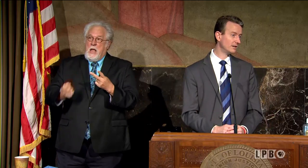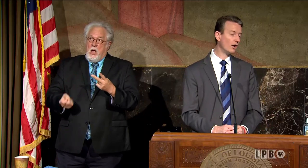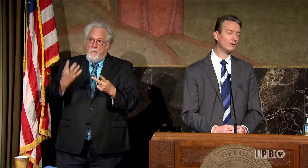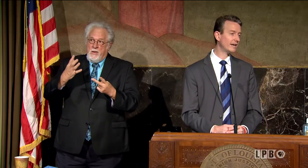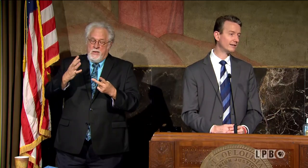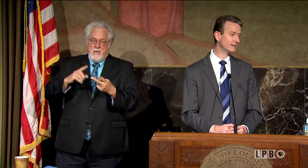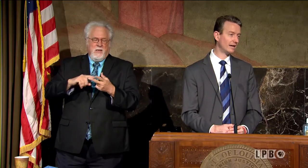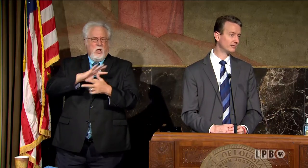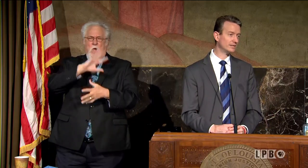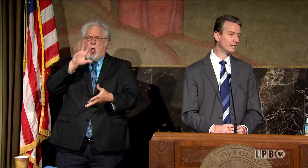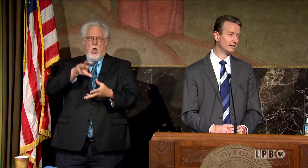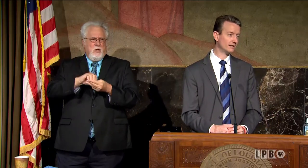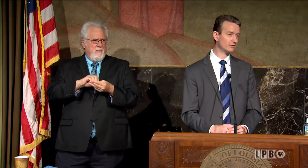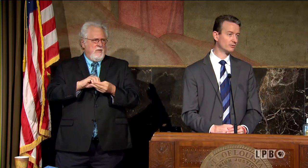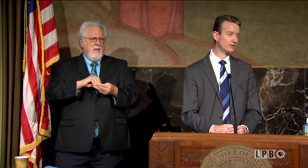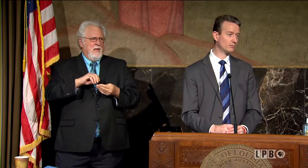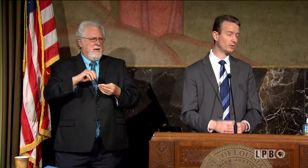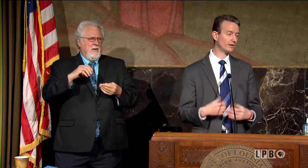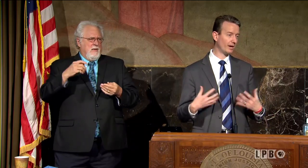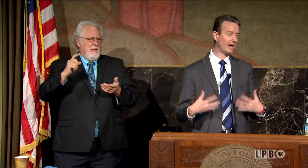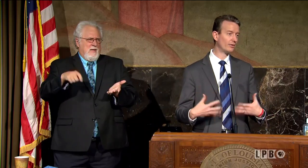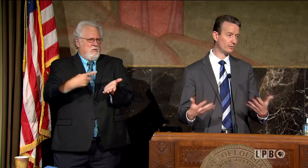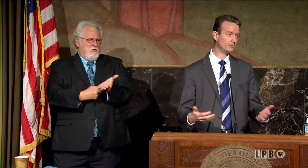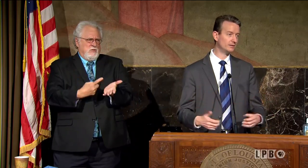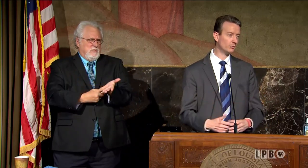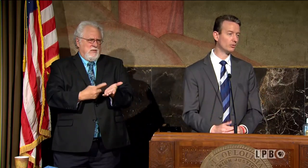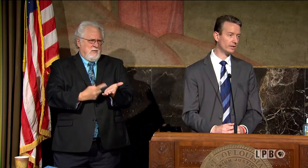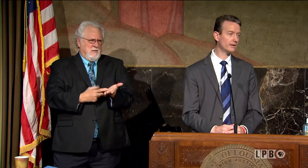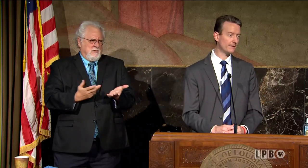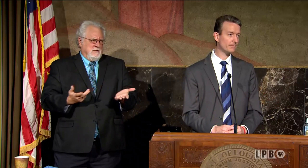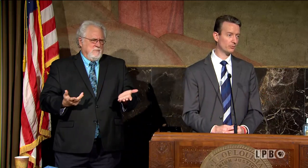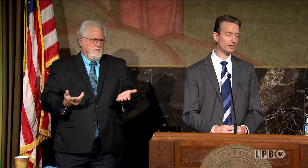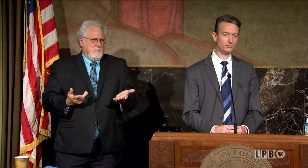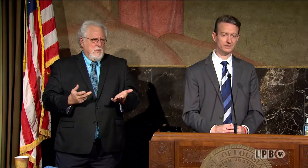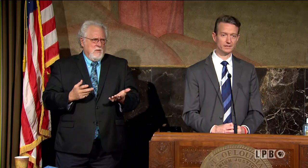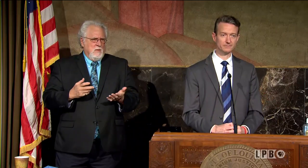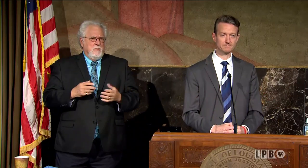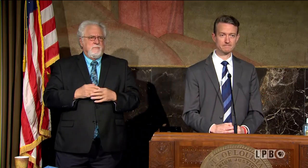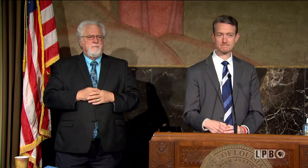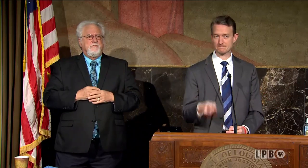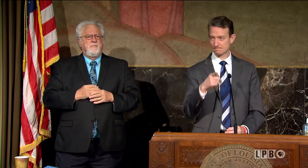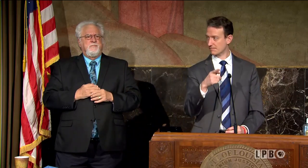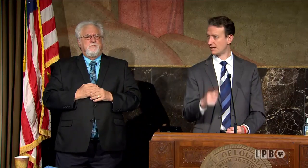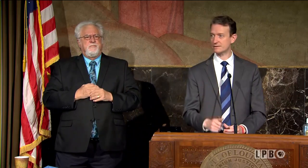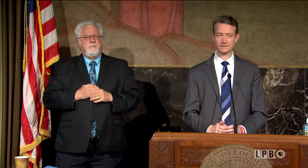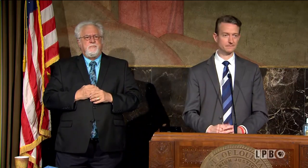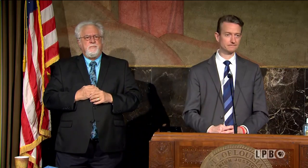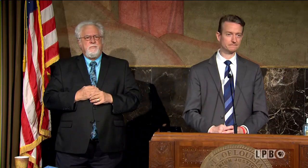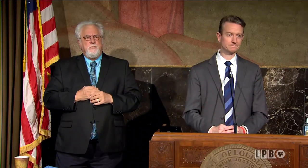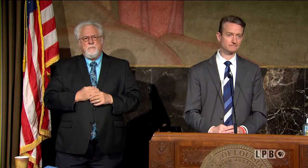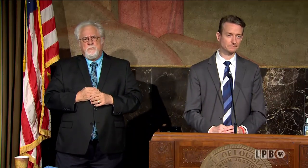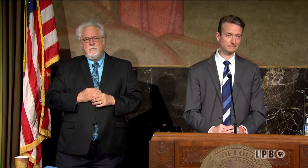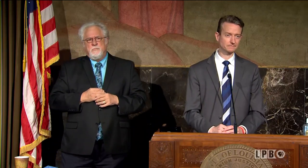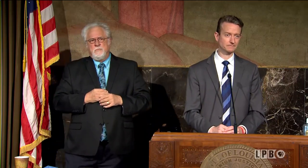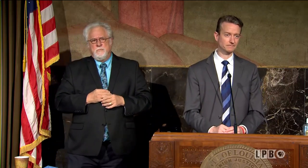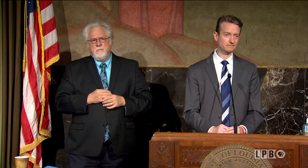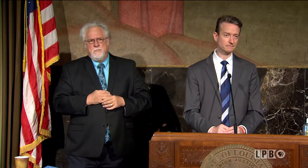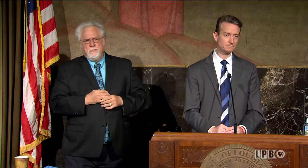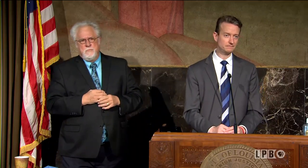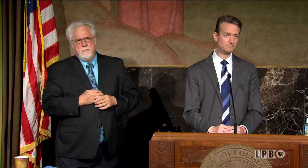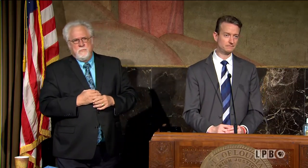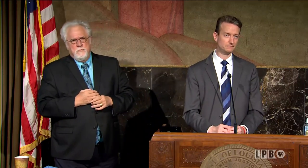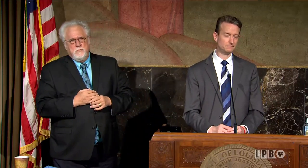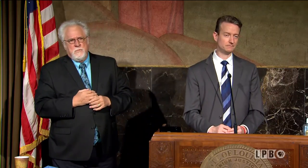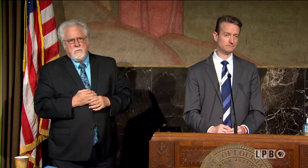they would see. All of that is going to have to be taken into consideration when we think about how they would be deployed within Louisiana. Yes? Now that we have more